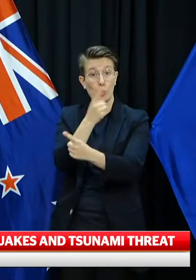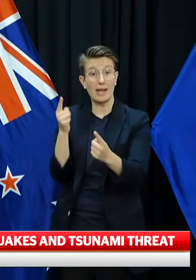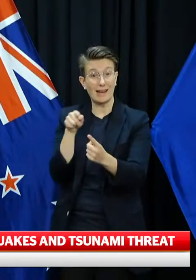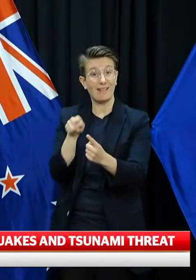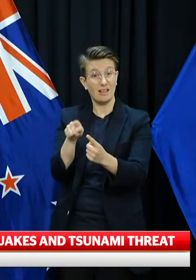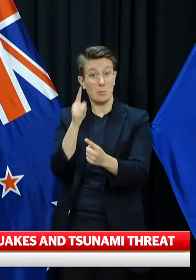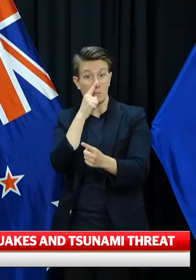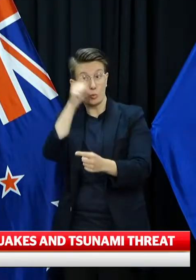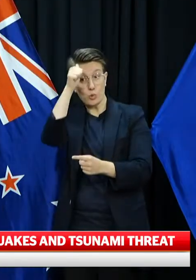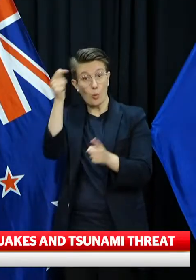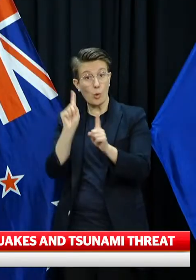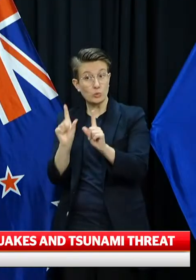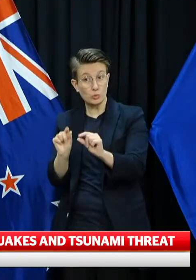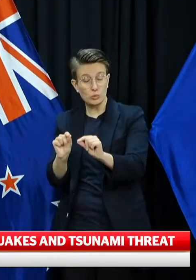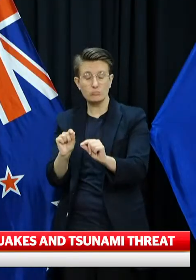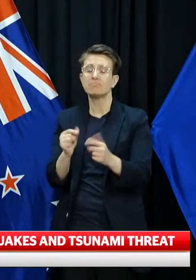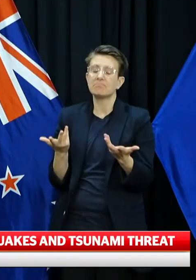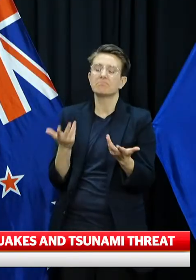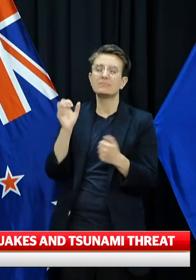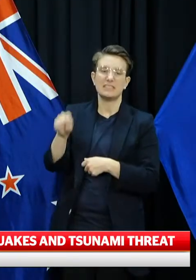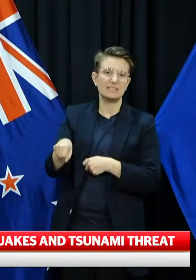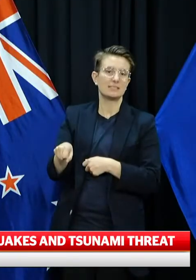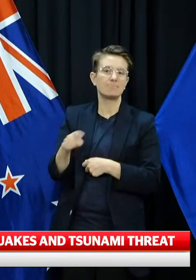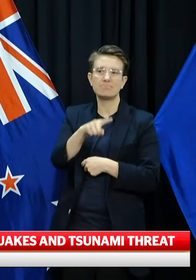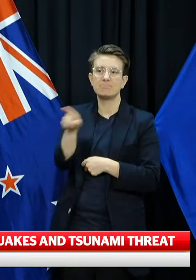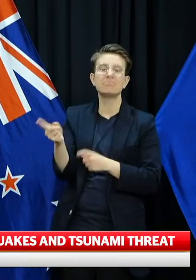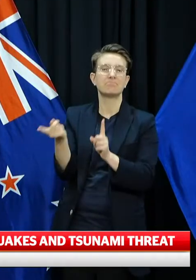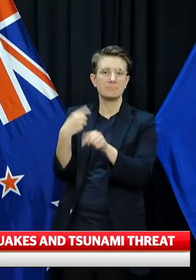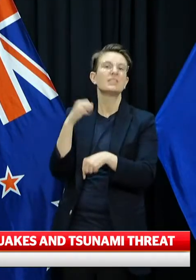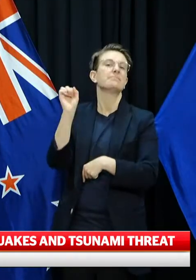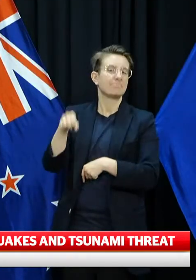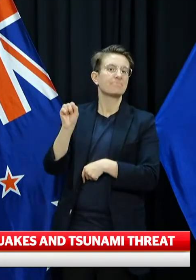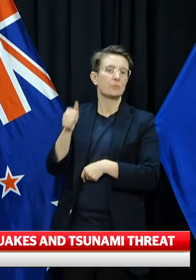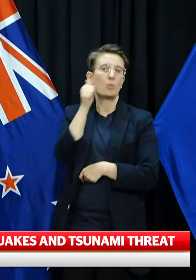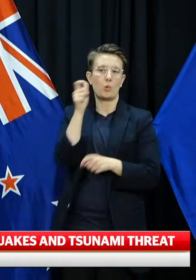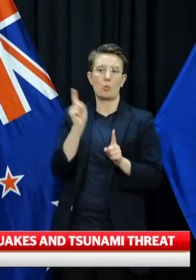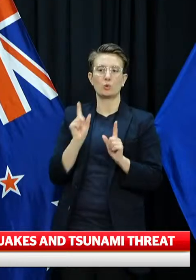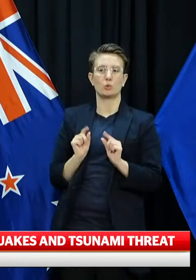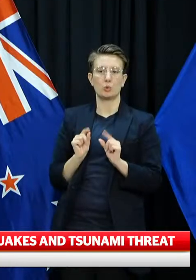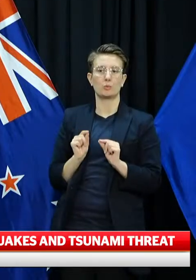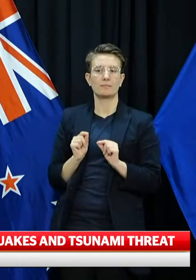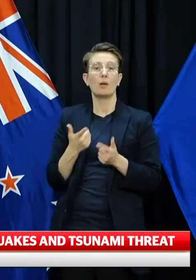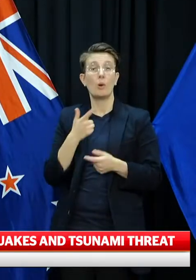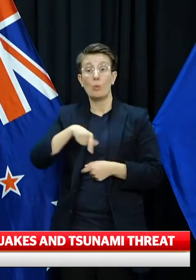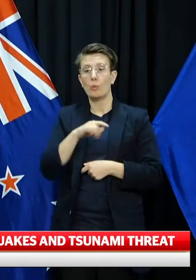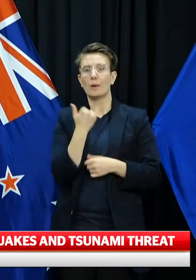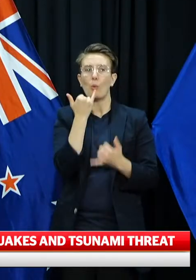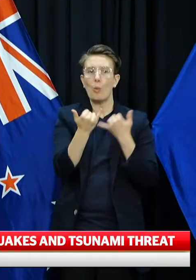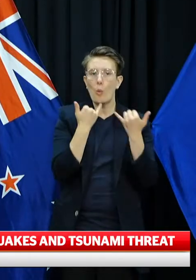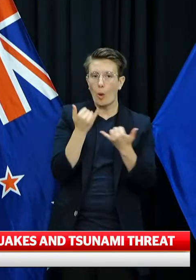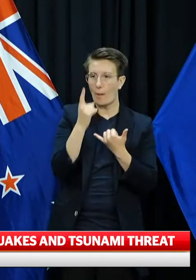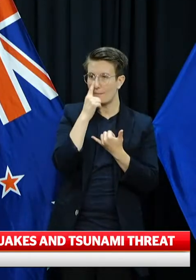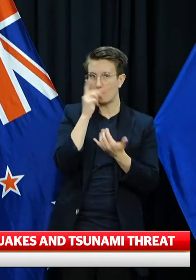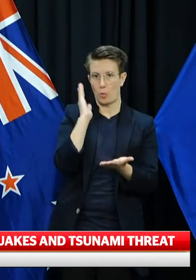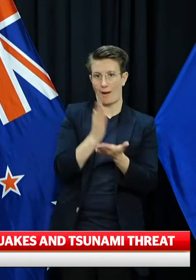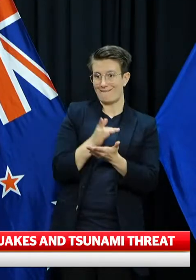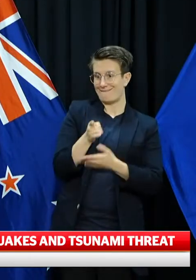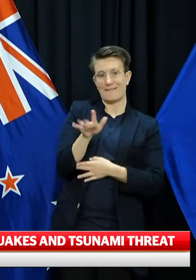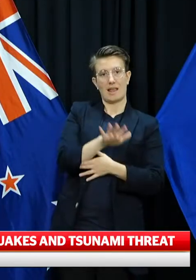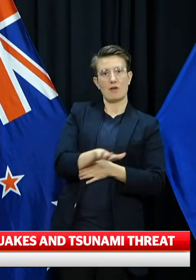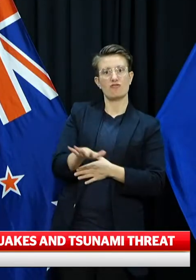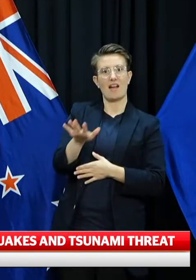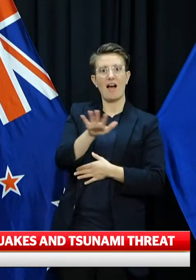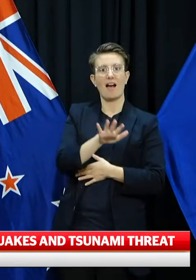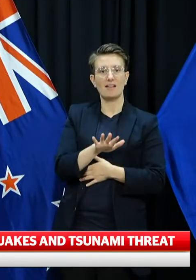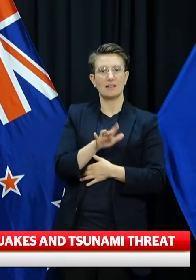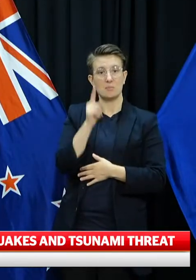we're looking to those areas that needed to evacuate, by and large, when we're on the phones and talking to those, it seems to be that people understand